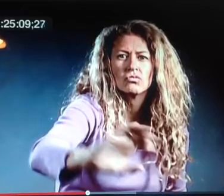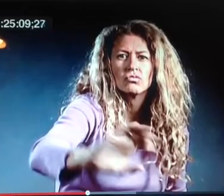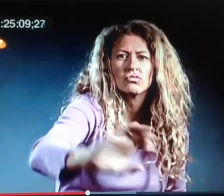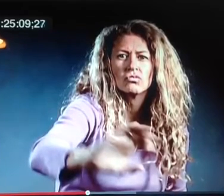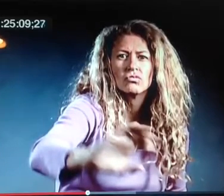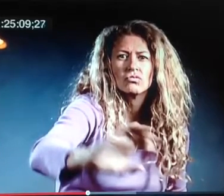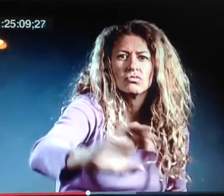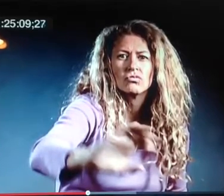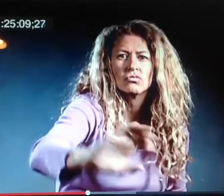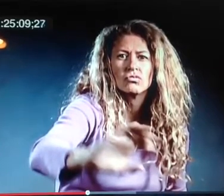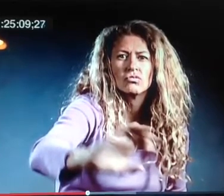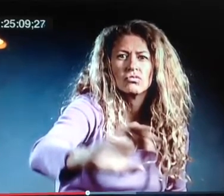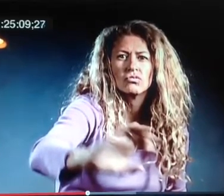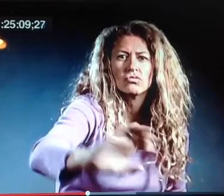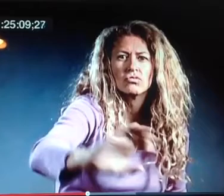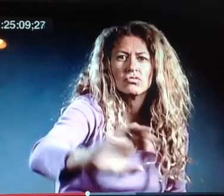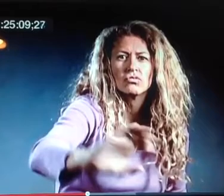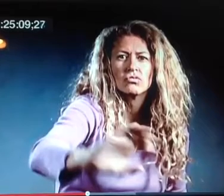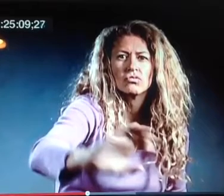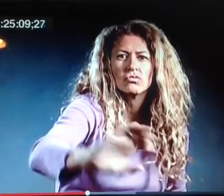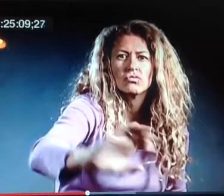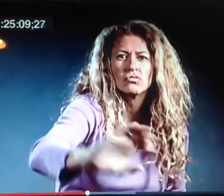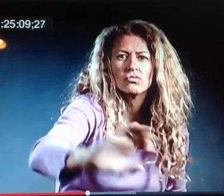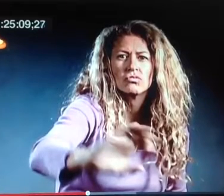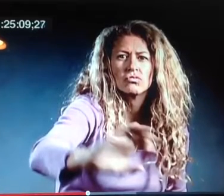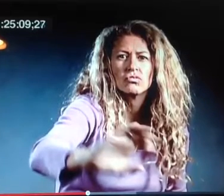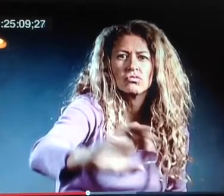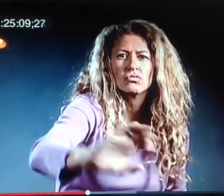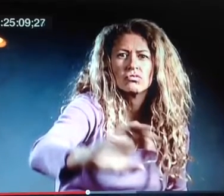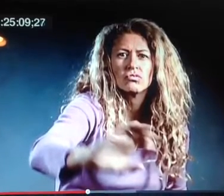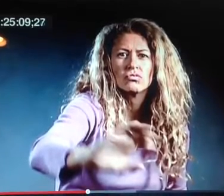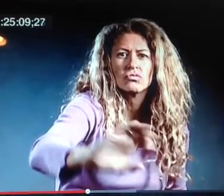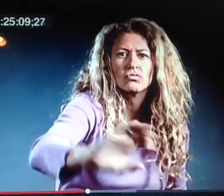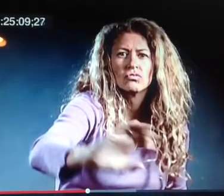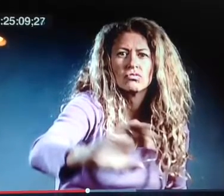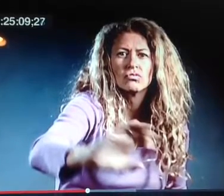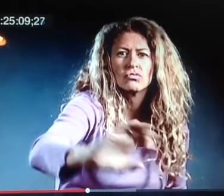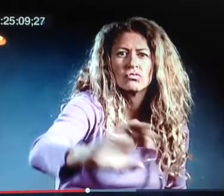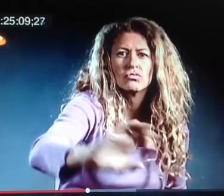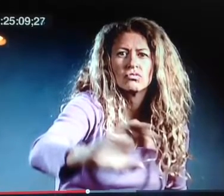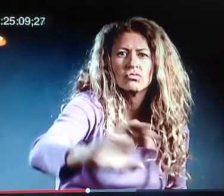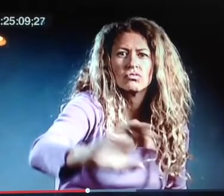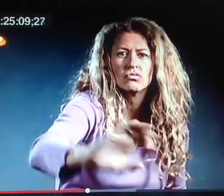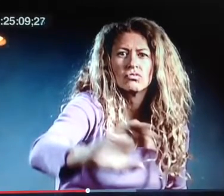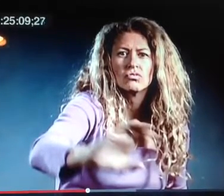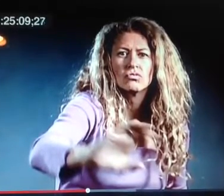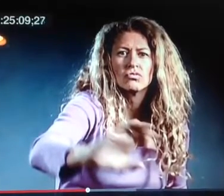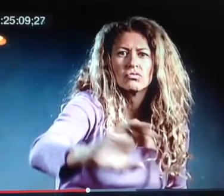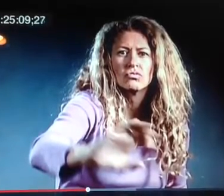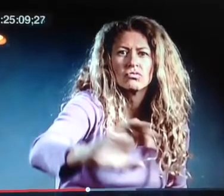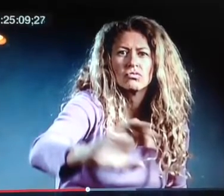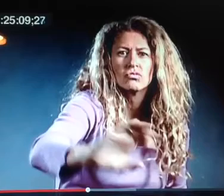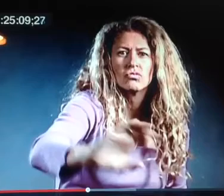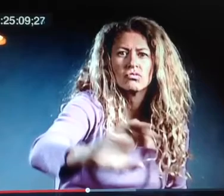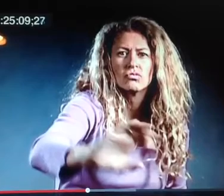want to just spread out the seeds one and then space it and then one and then one. I was like, oh, forget about it, and I just dumped